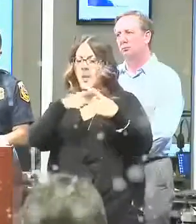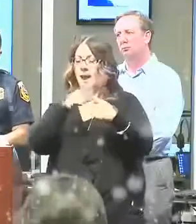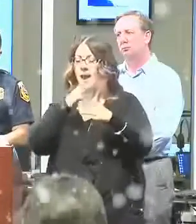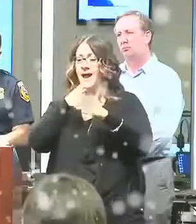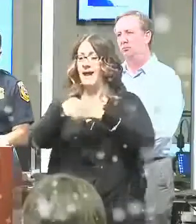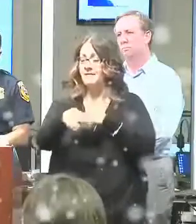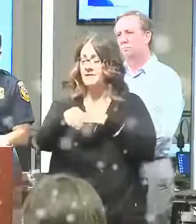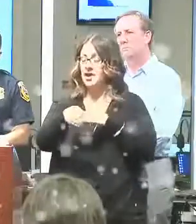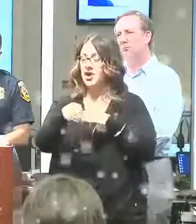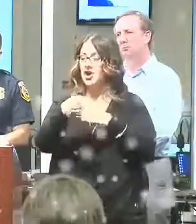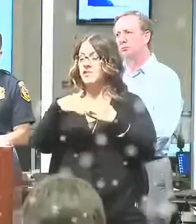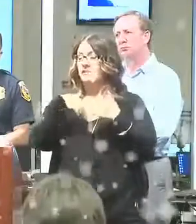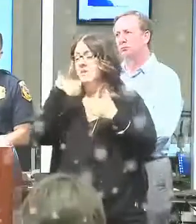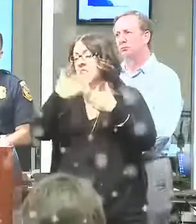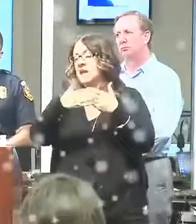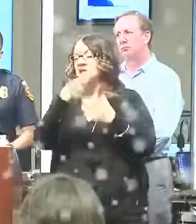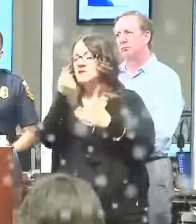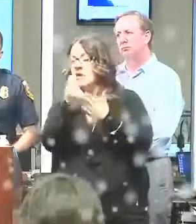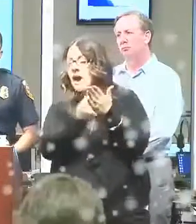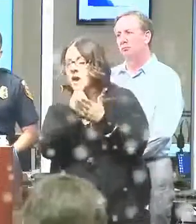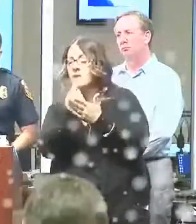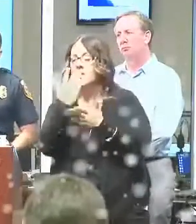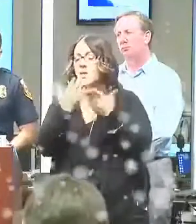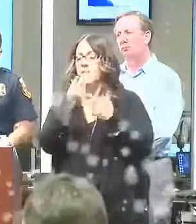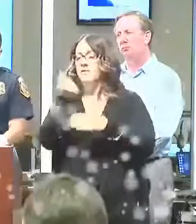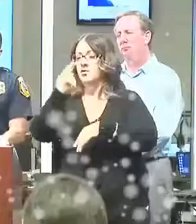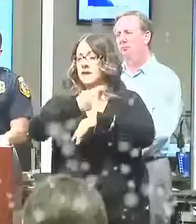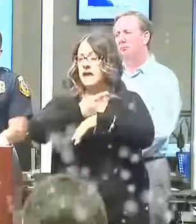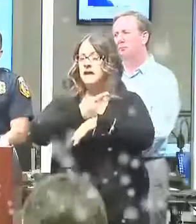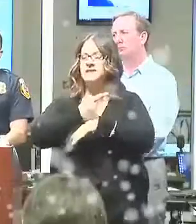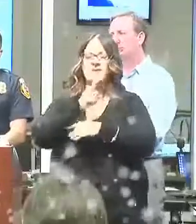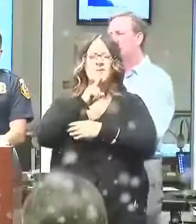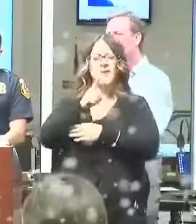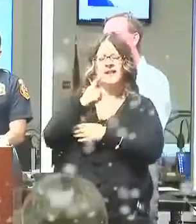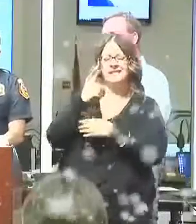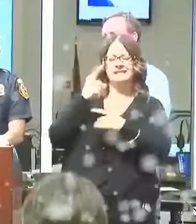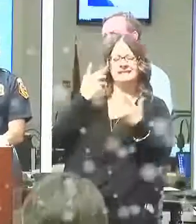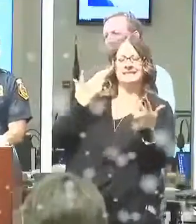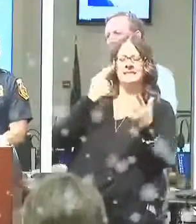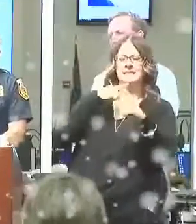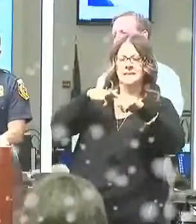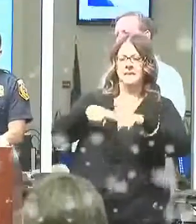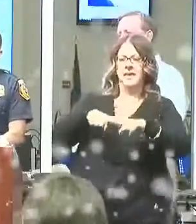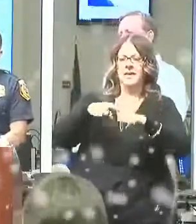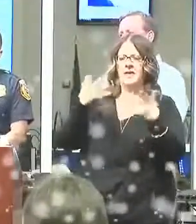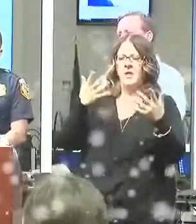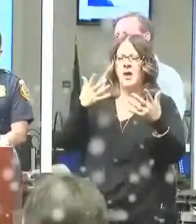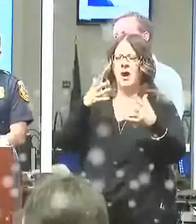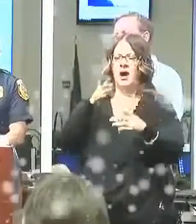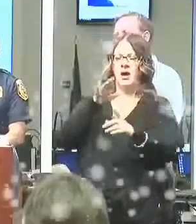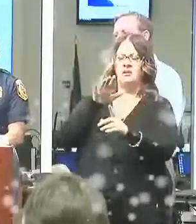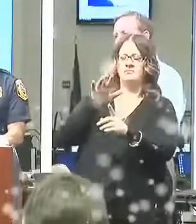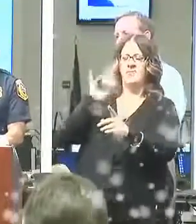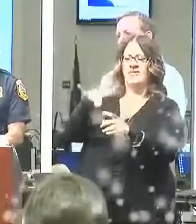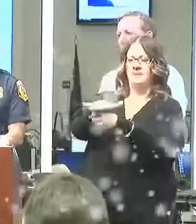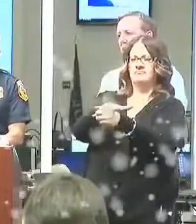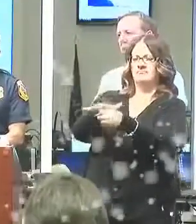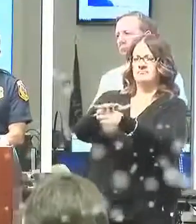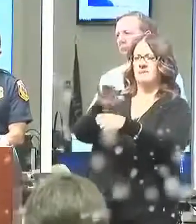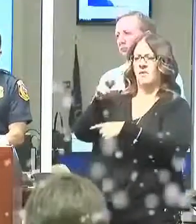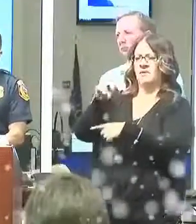after the next few hours or few days. Really, that's going to be dependent upon the needs of local government. Our role